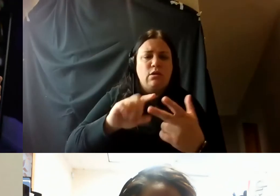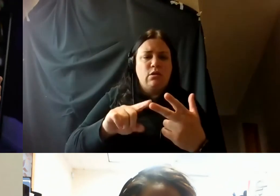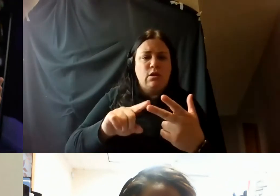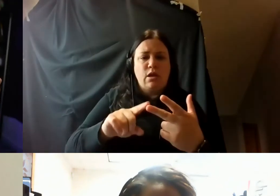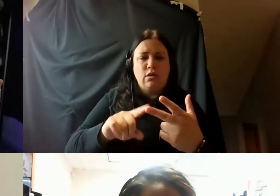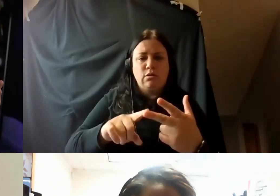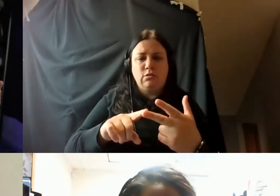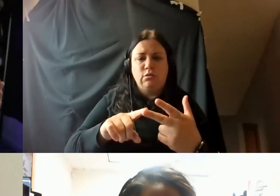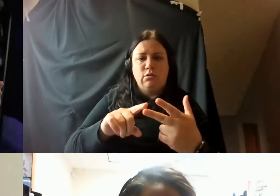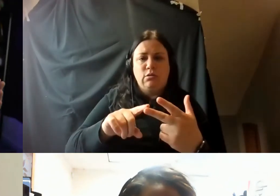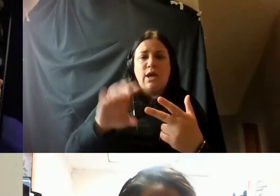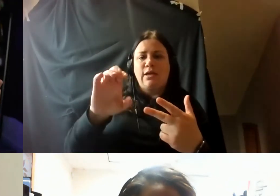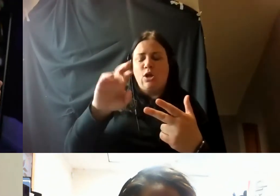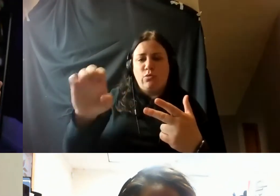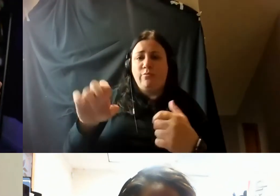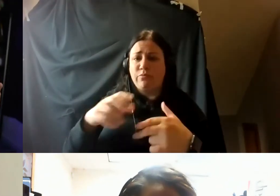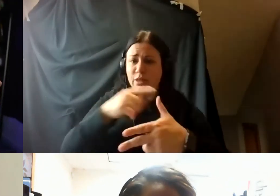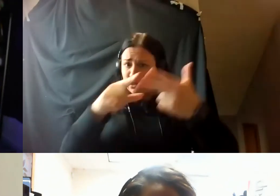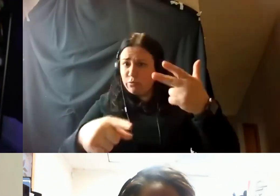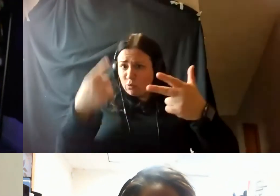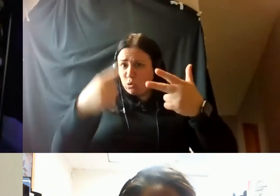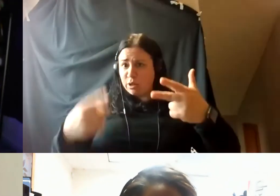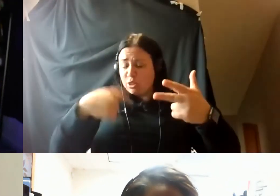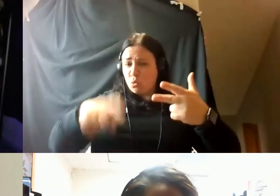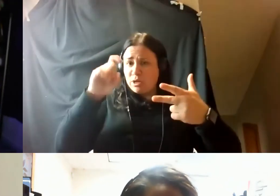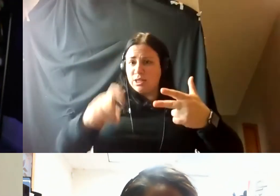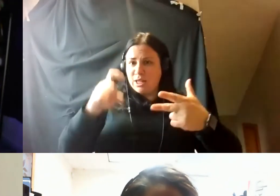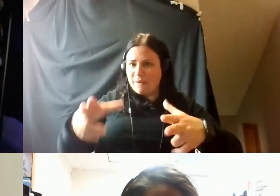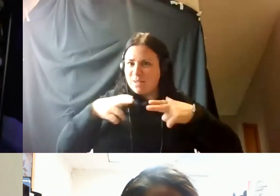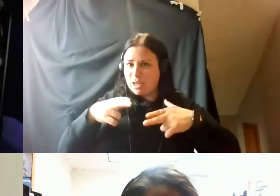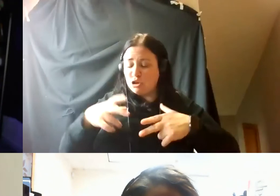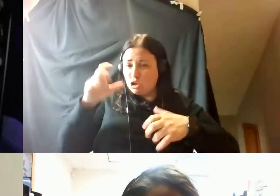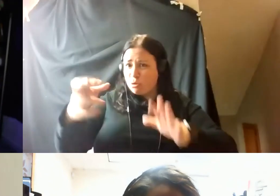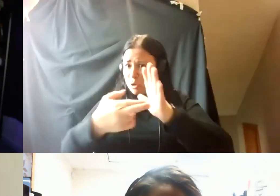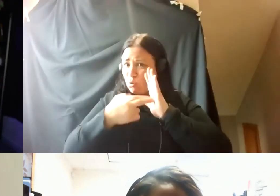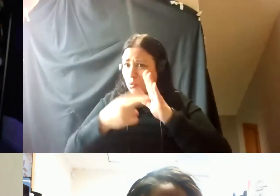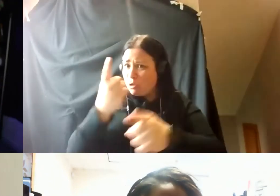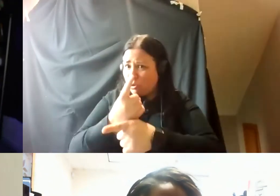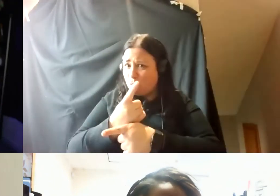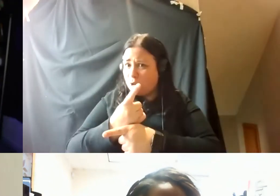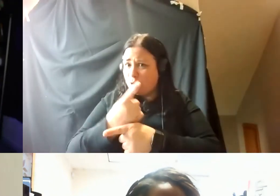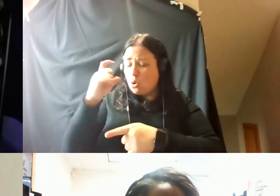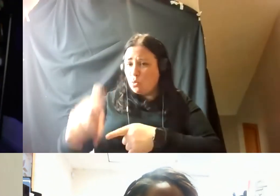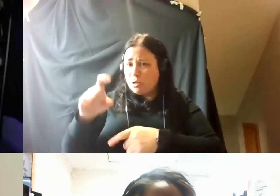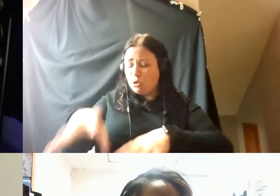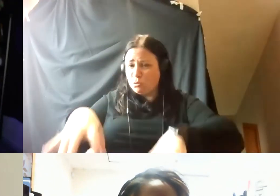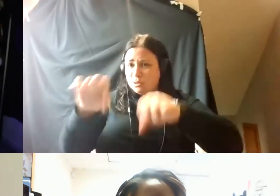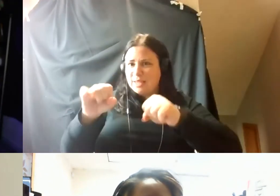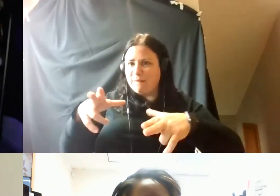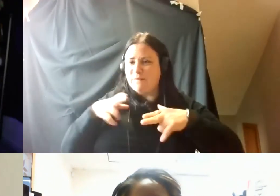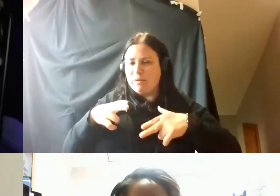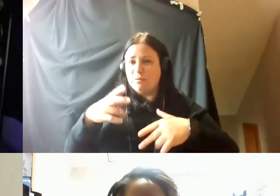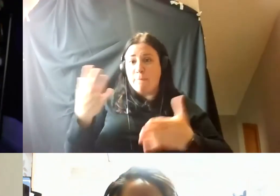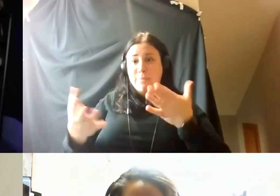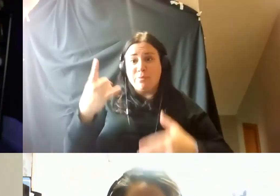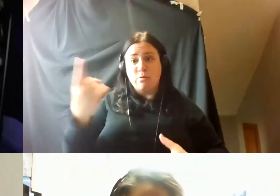You all, the 3 of you agree that we need a vacation? Yeah. Should be mandatory, right? We all take a vacation. whether maybe someone will pay for our vacation. We'll have a